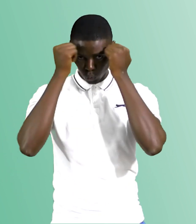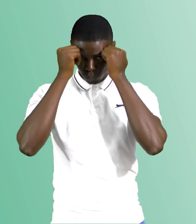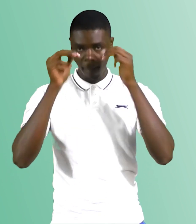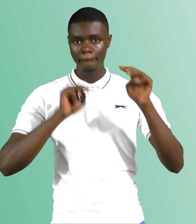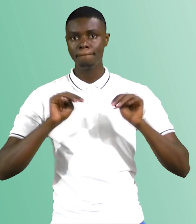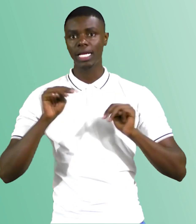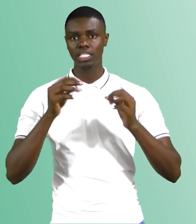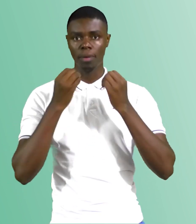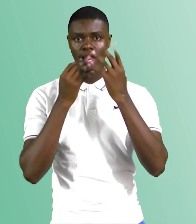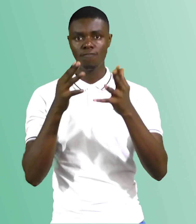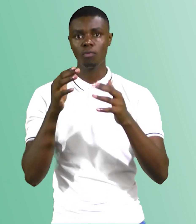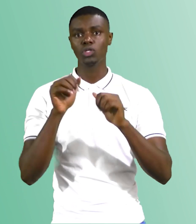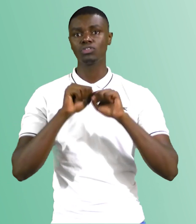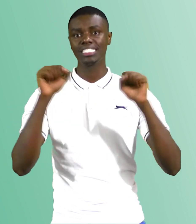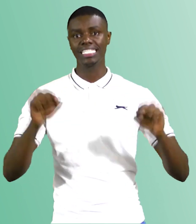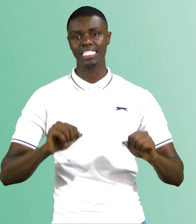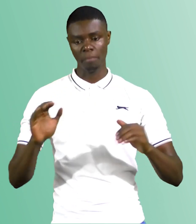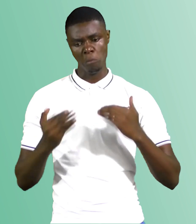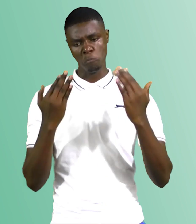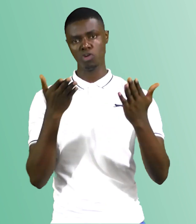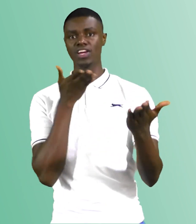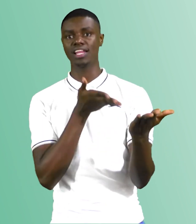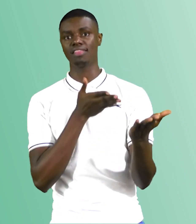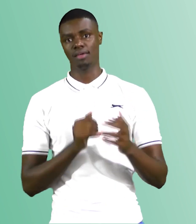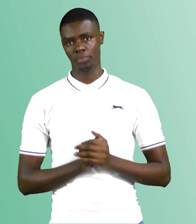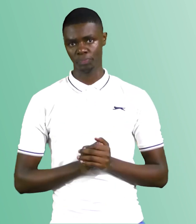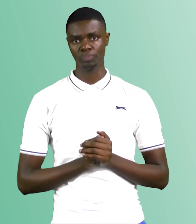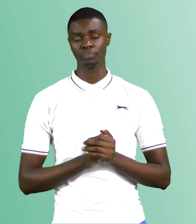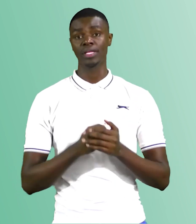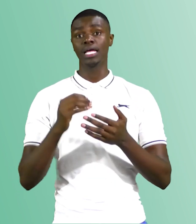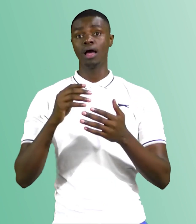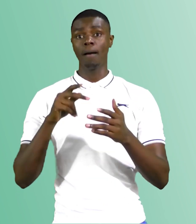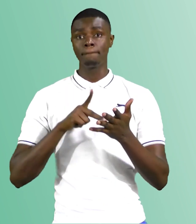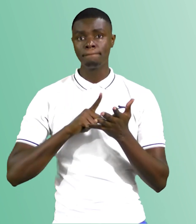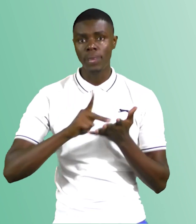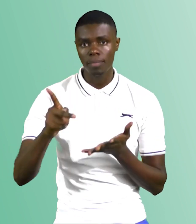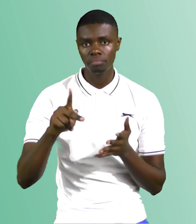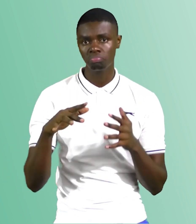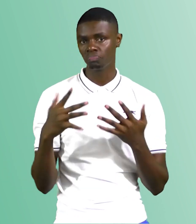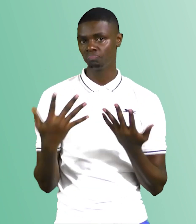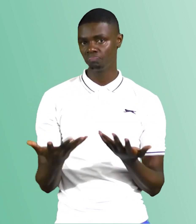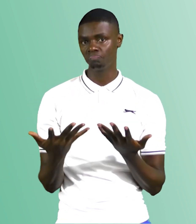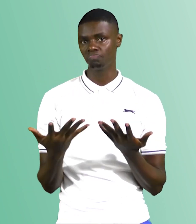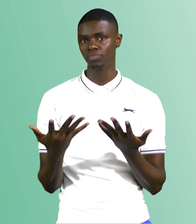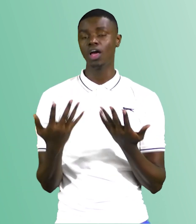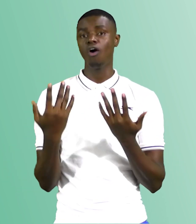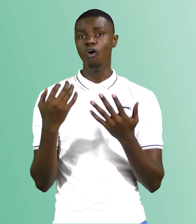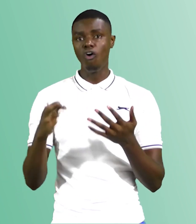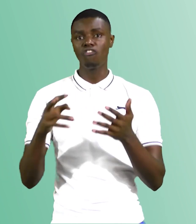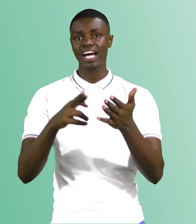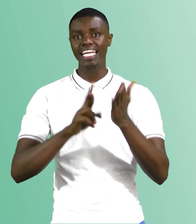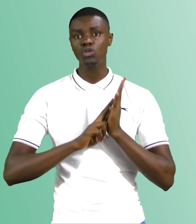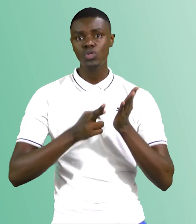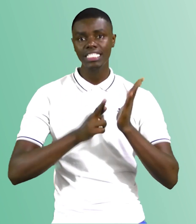student management information system provided. The charges for this service are a payment of requisite